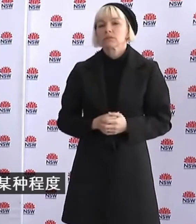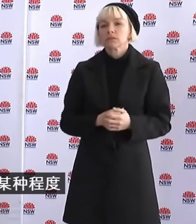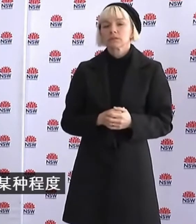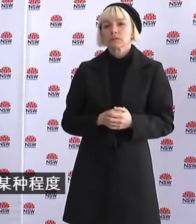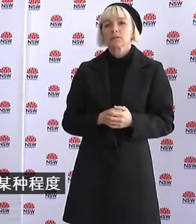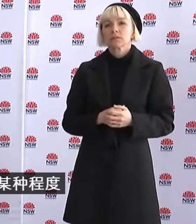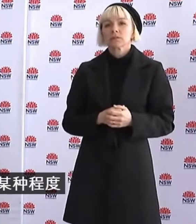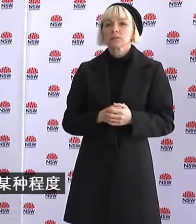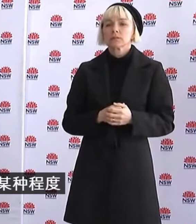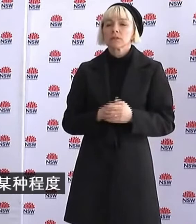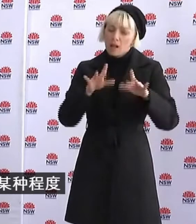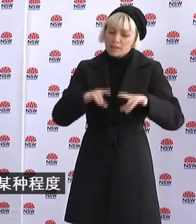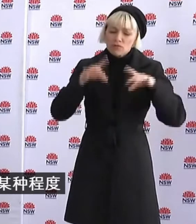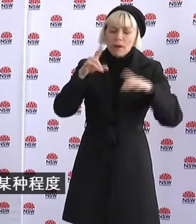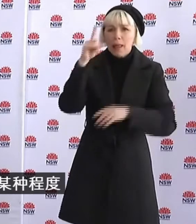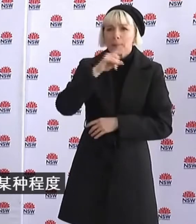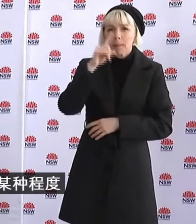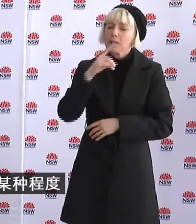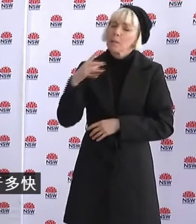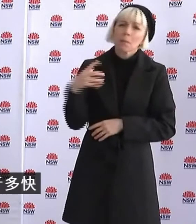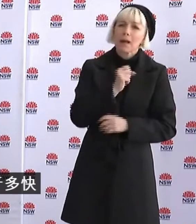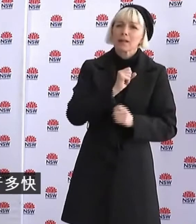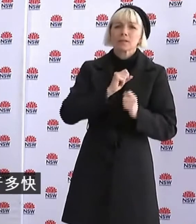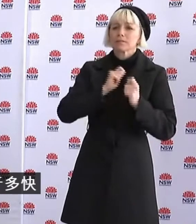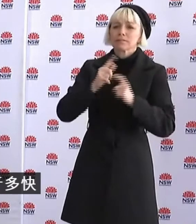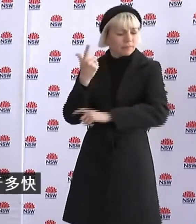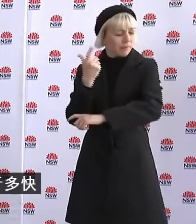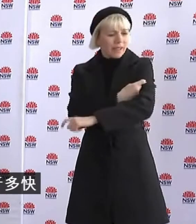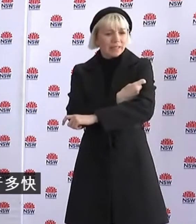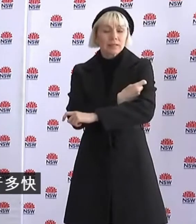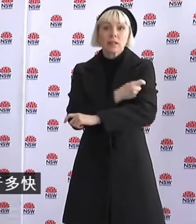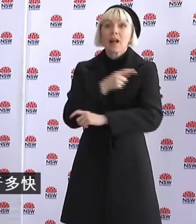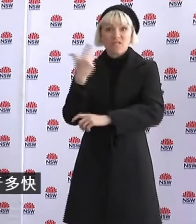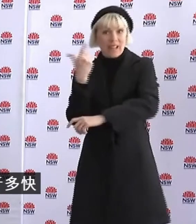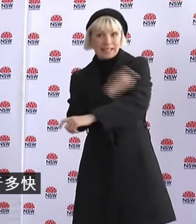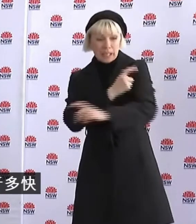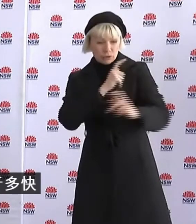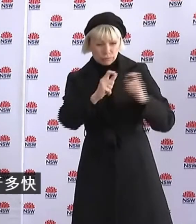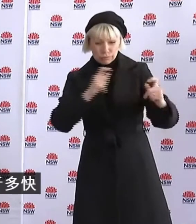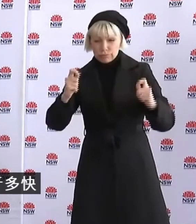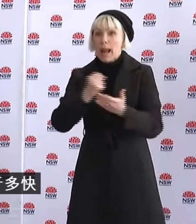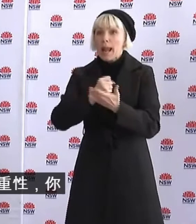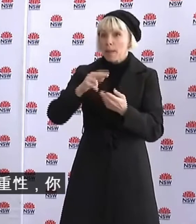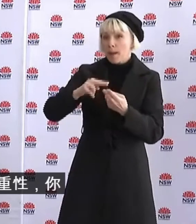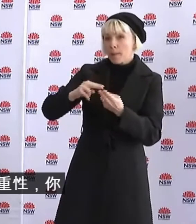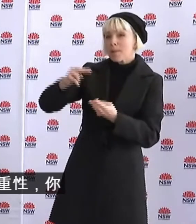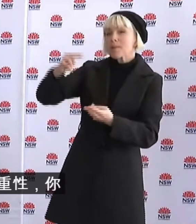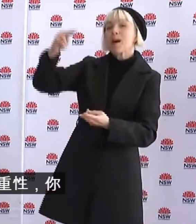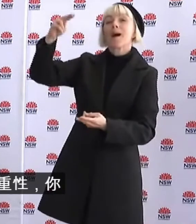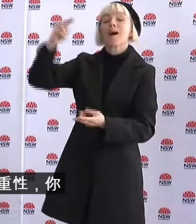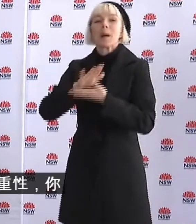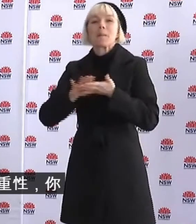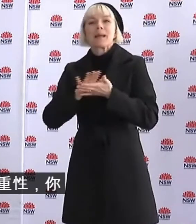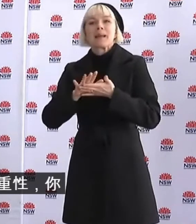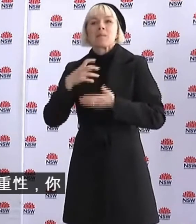fully vaccinated, we will be living with some level of restriction. And that level of restriction will depend on how quickly we can overcome